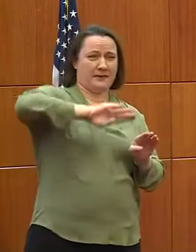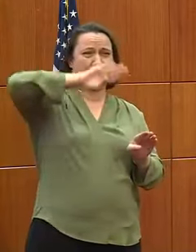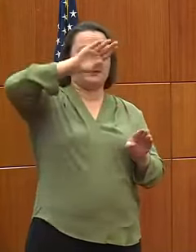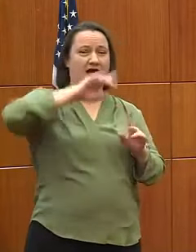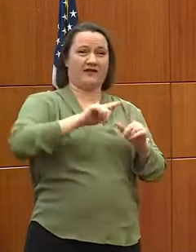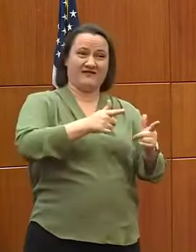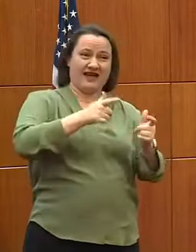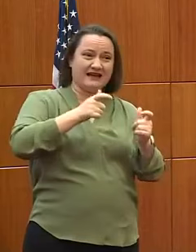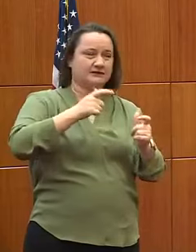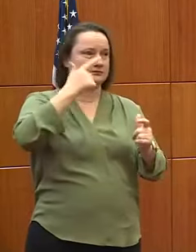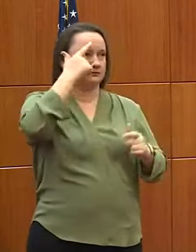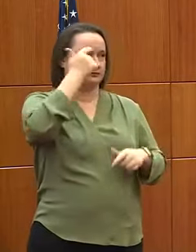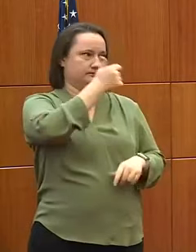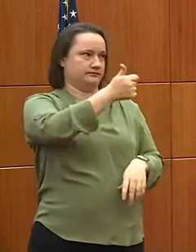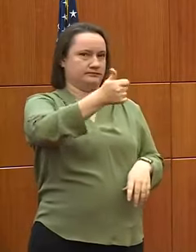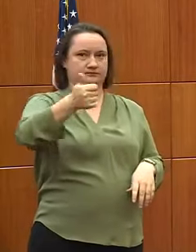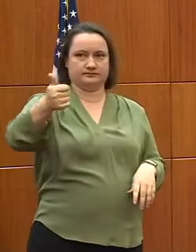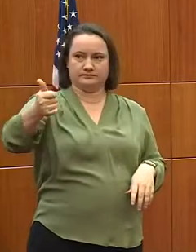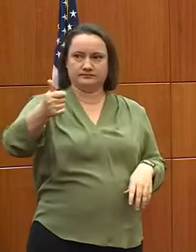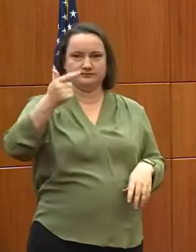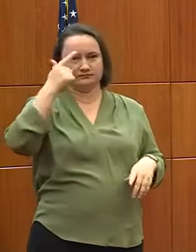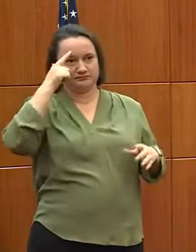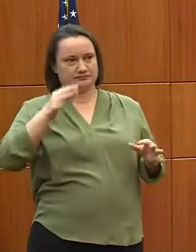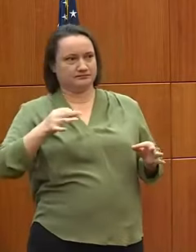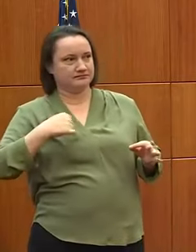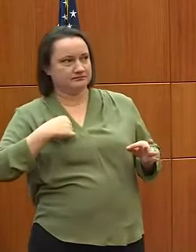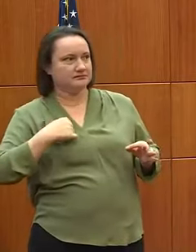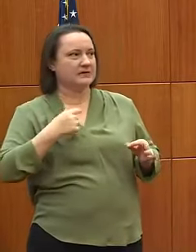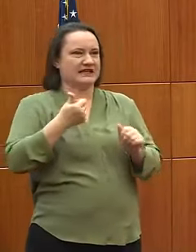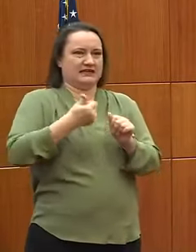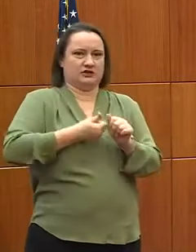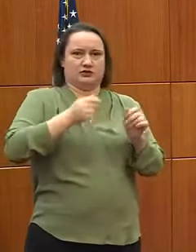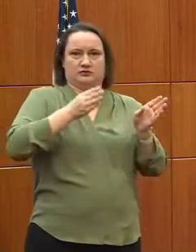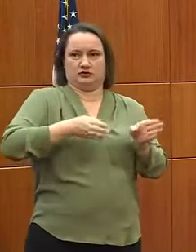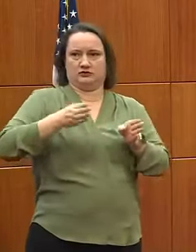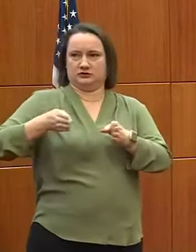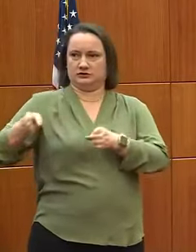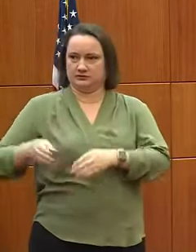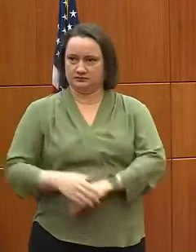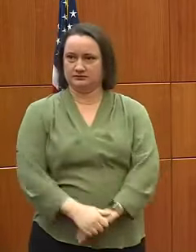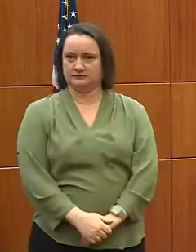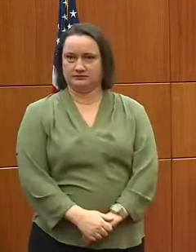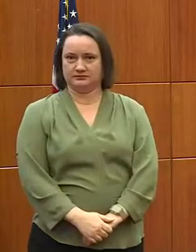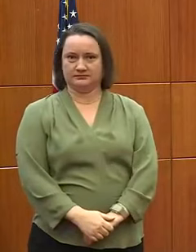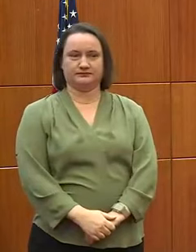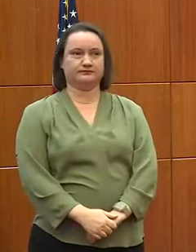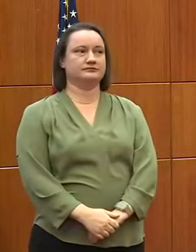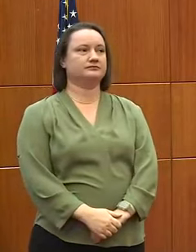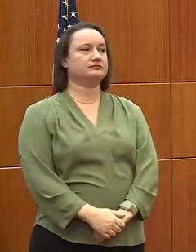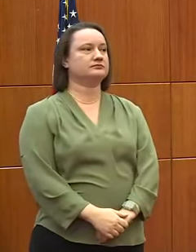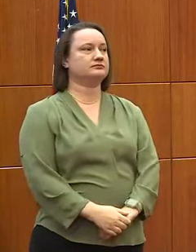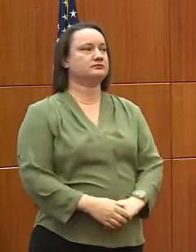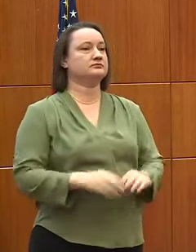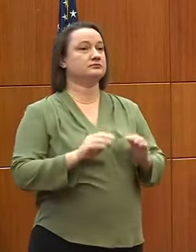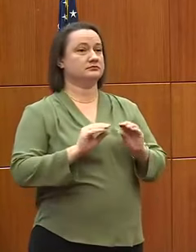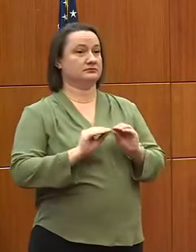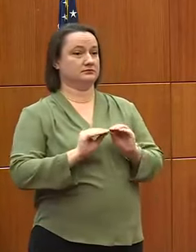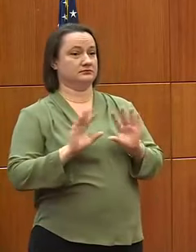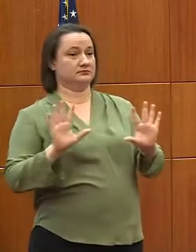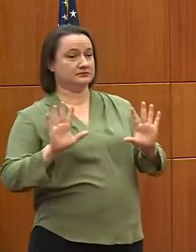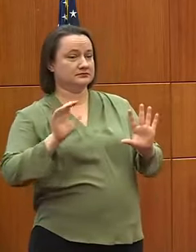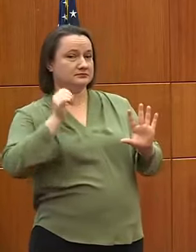you and me and every single Virginian. It is clear from